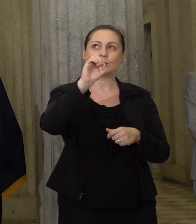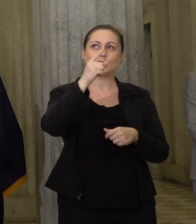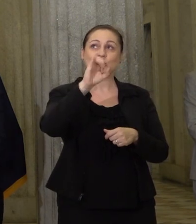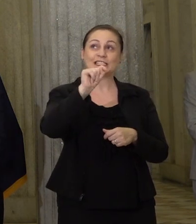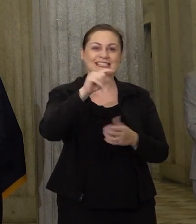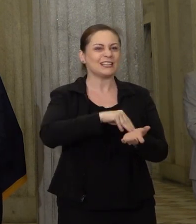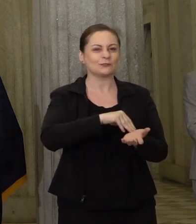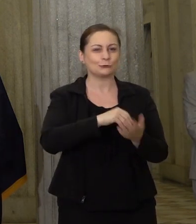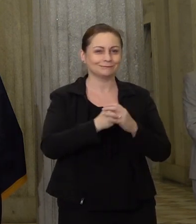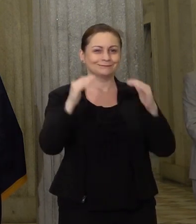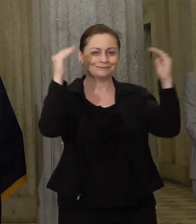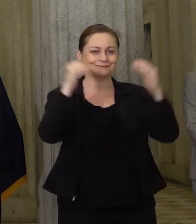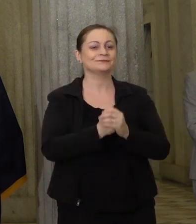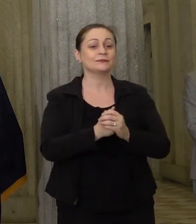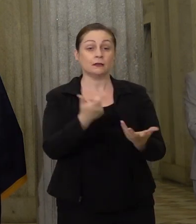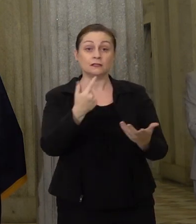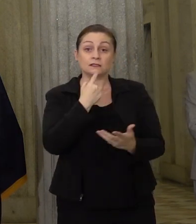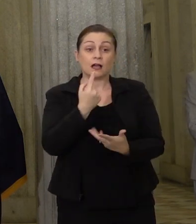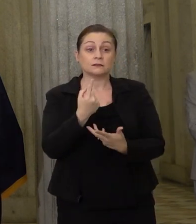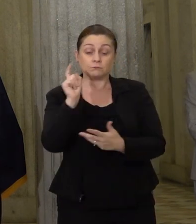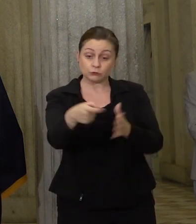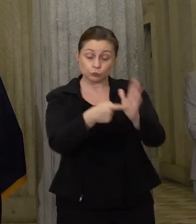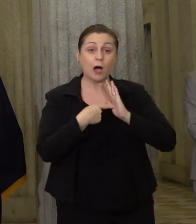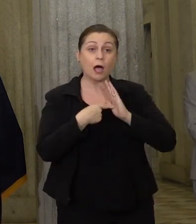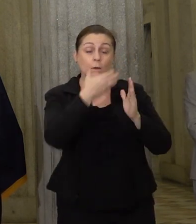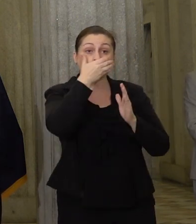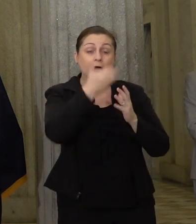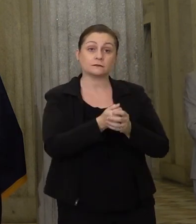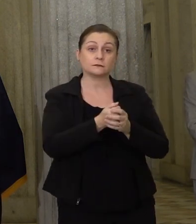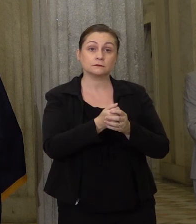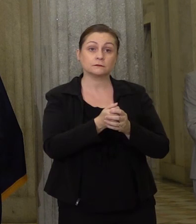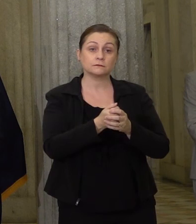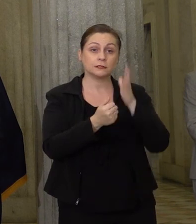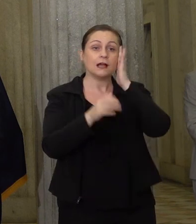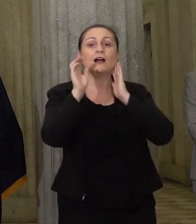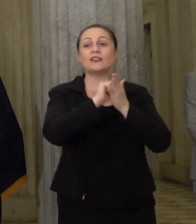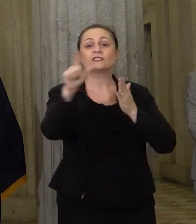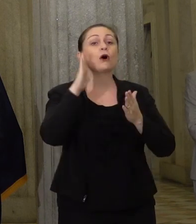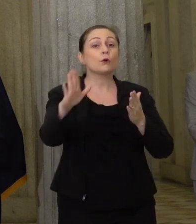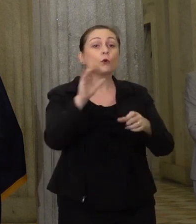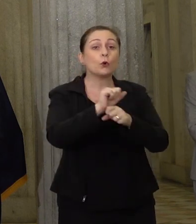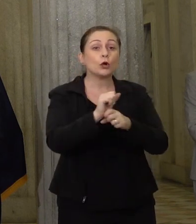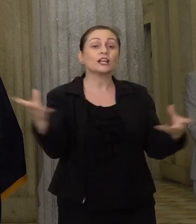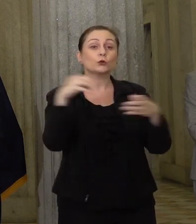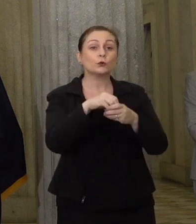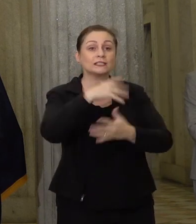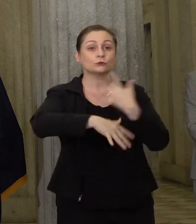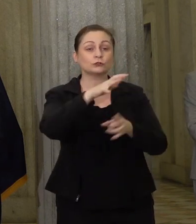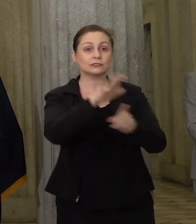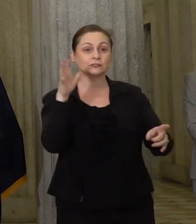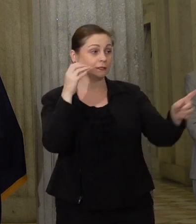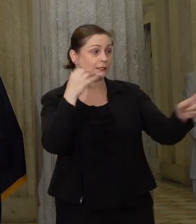mandating masks is the only effective thing along with social distancing. I know my 14-year-old daughter, if I tell her,